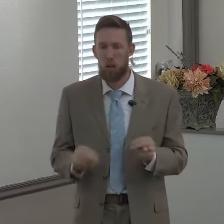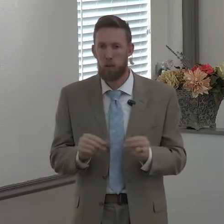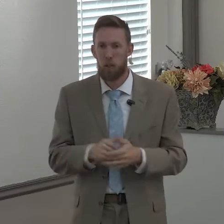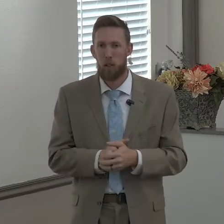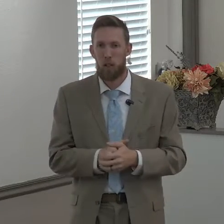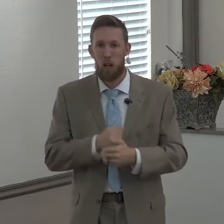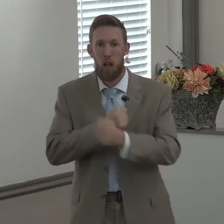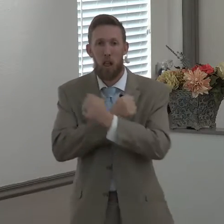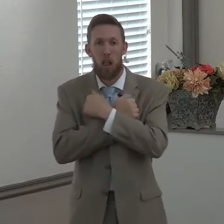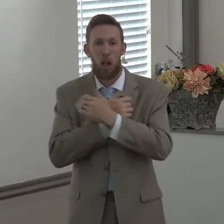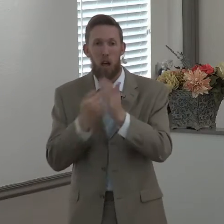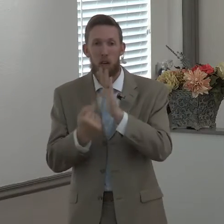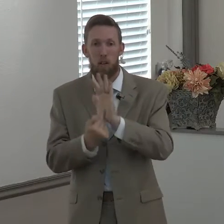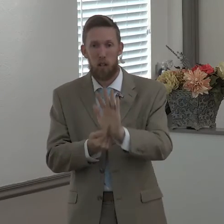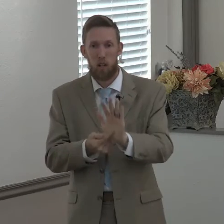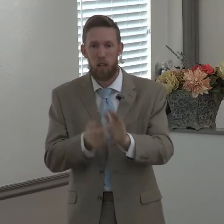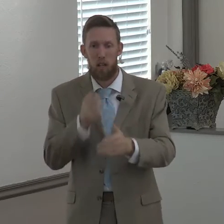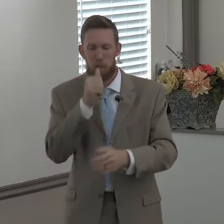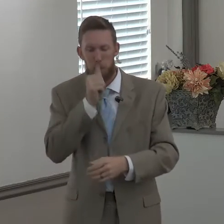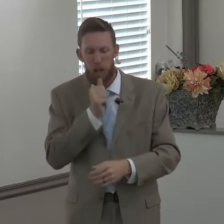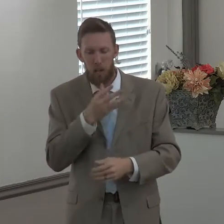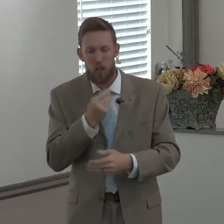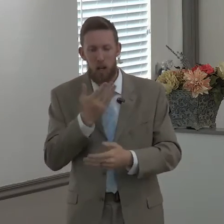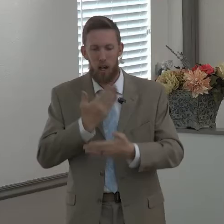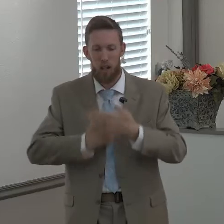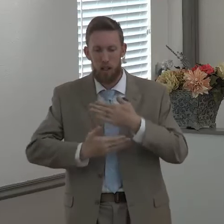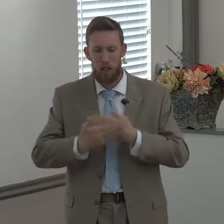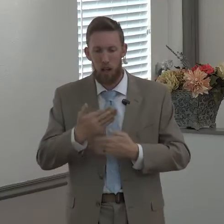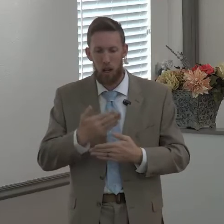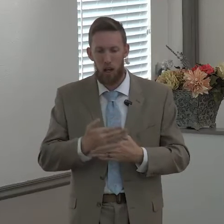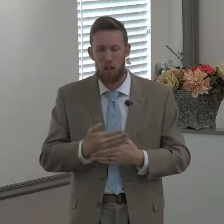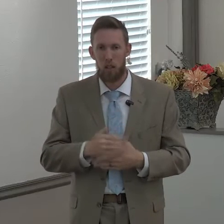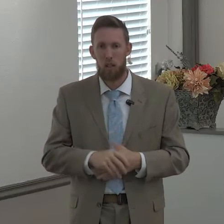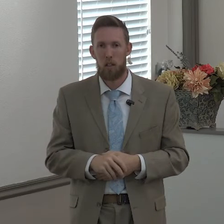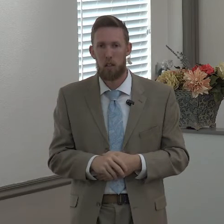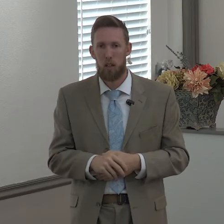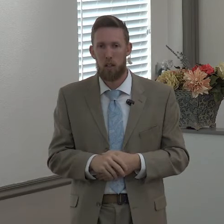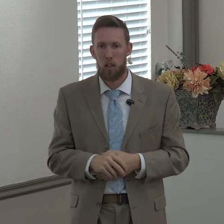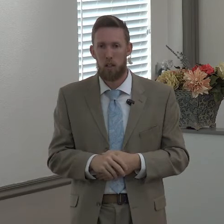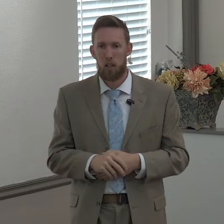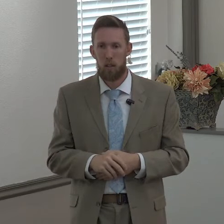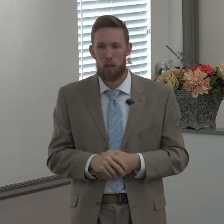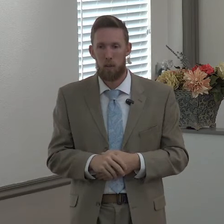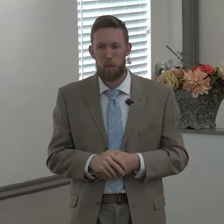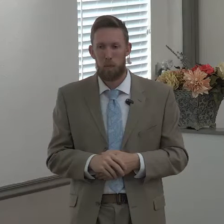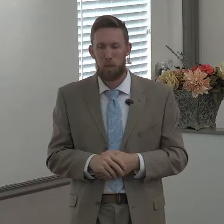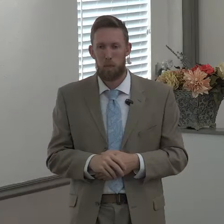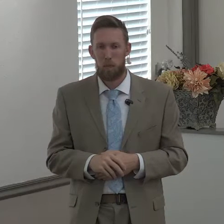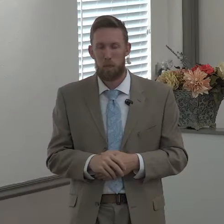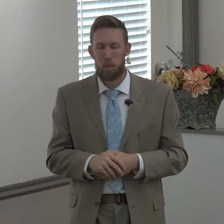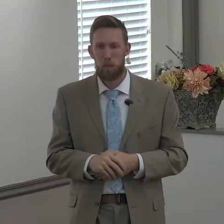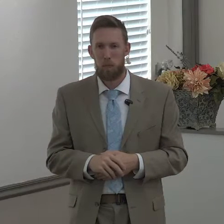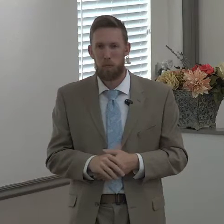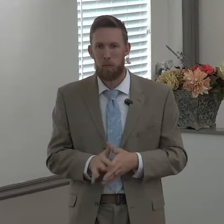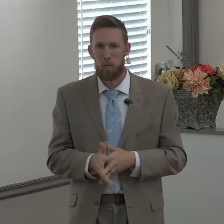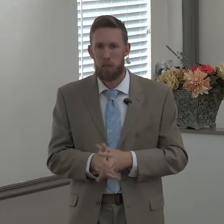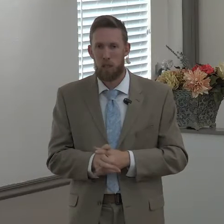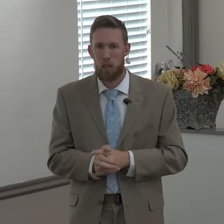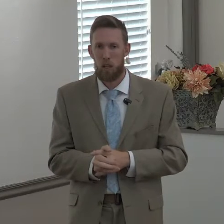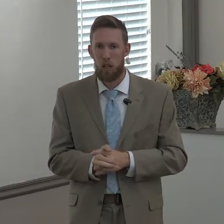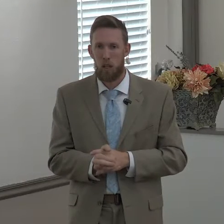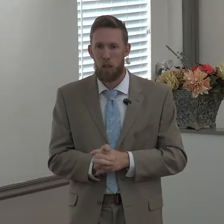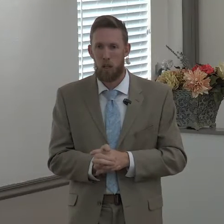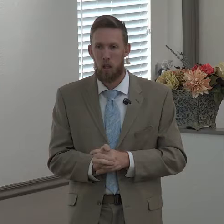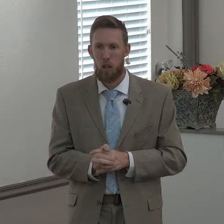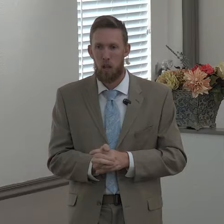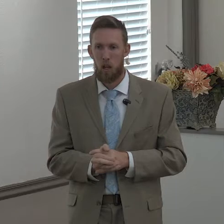And note the qualities that are listed in the Word of God right in front of you of sacrificial love. First of all, sacrificial love